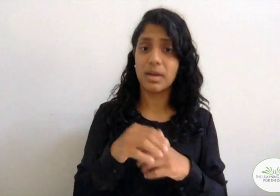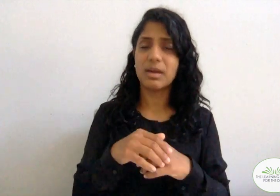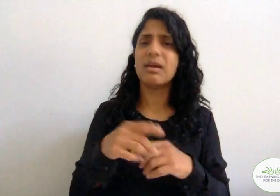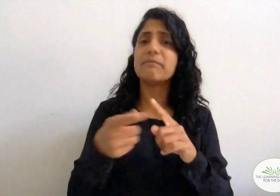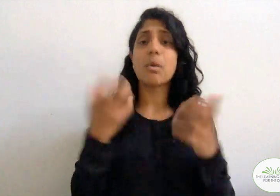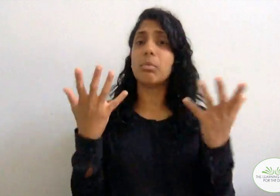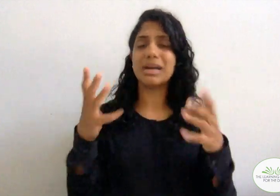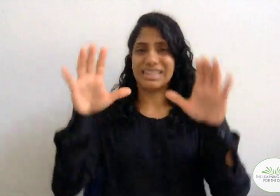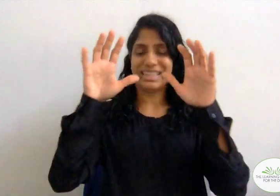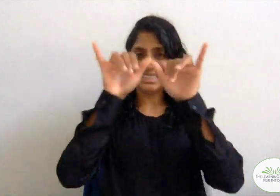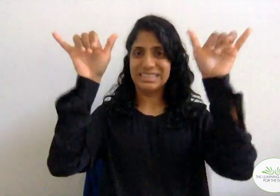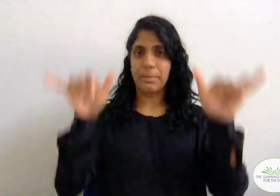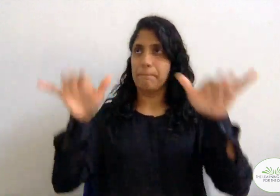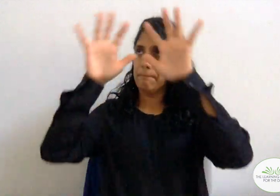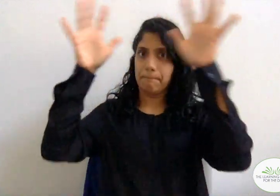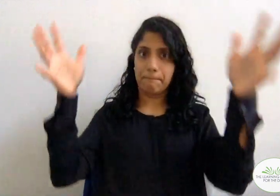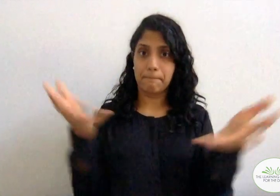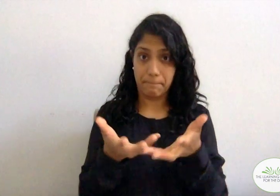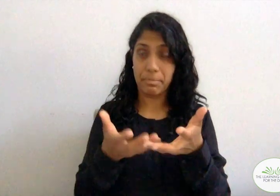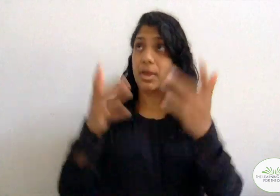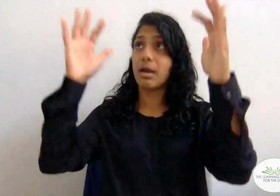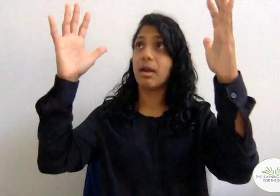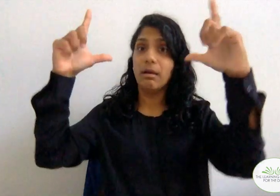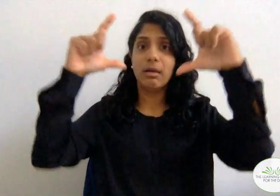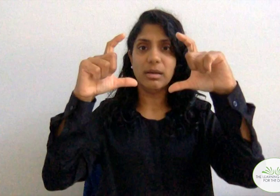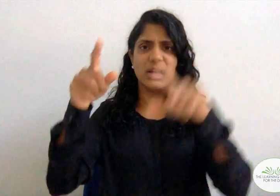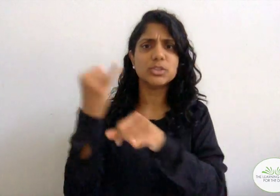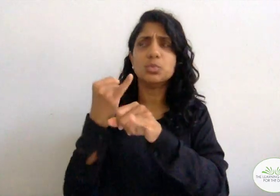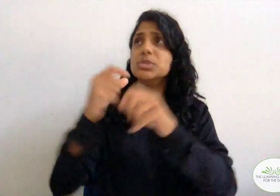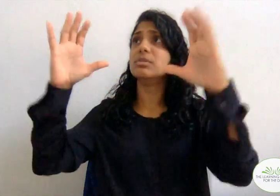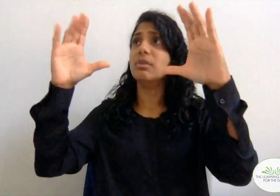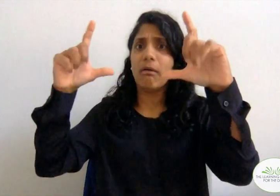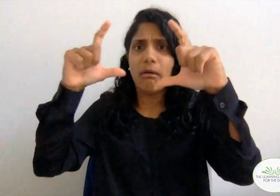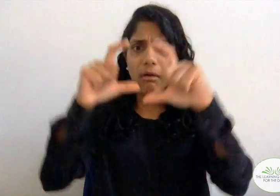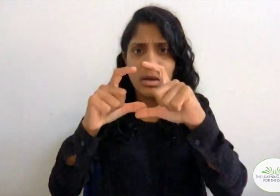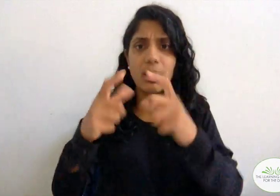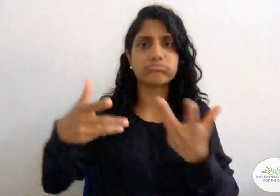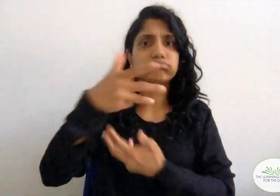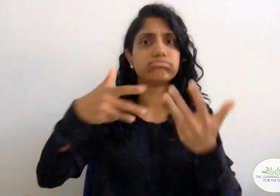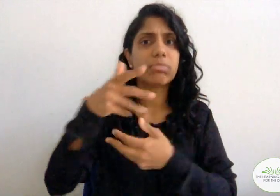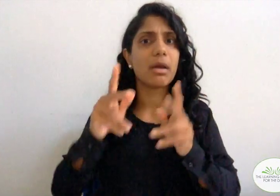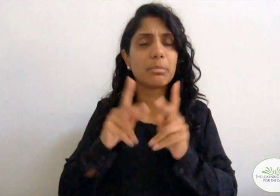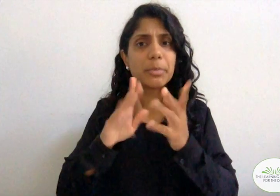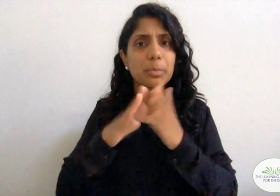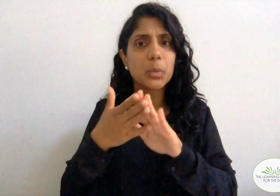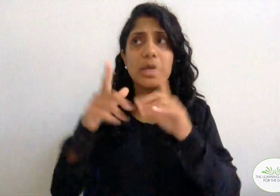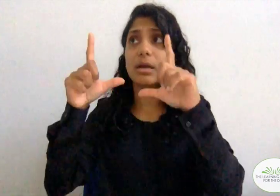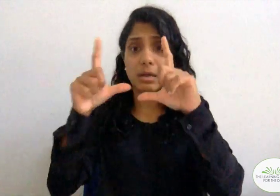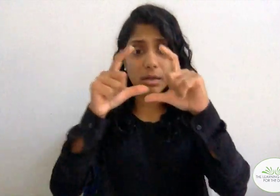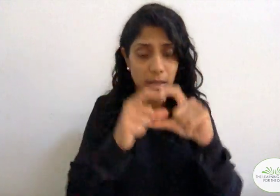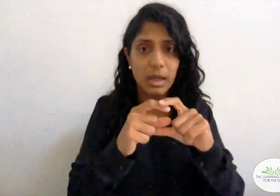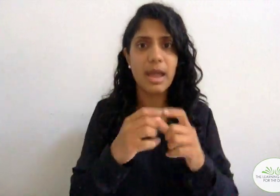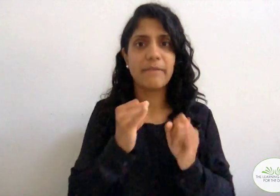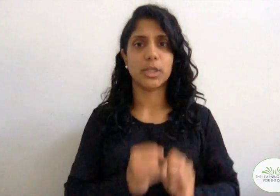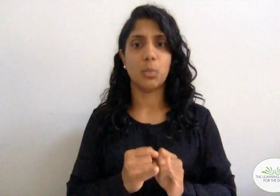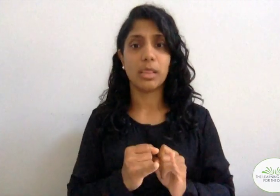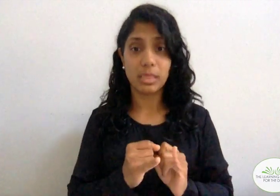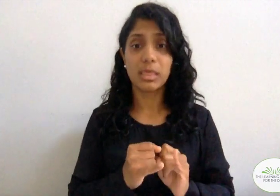change, encompassing both a macro and micro level approach needed to dismantle the 4 forms of racism: